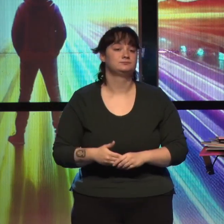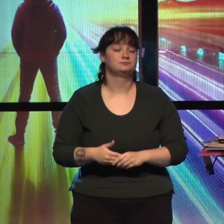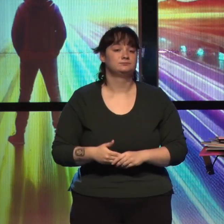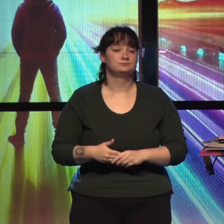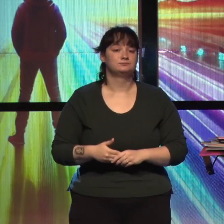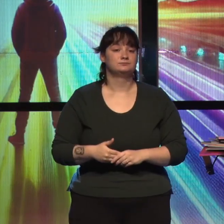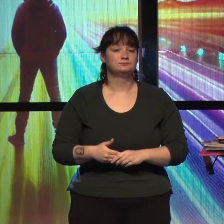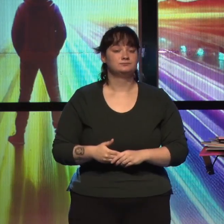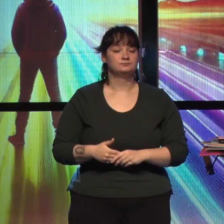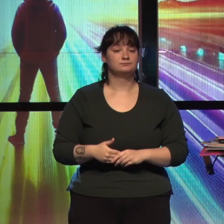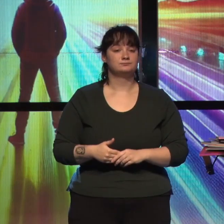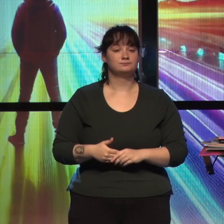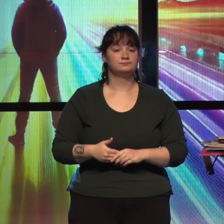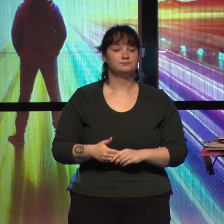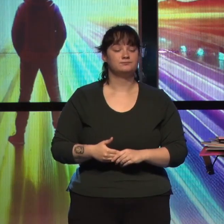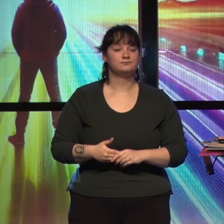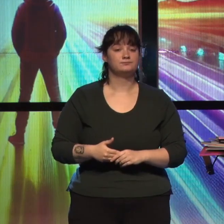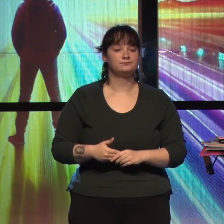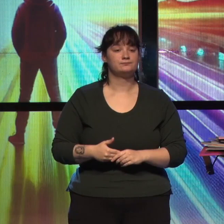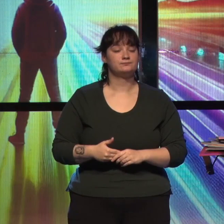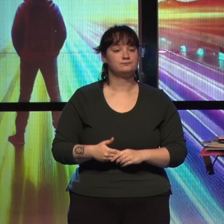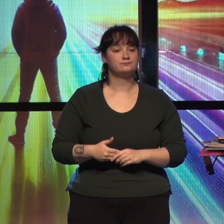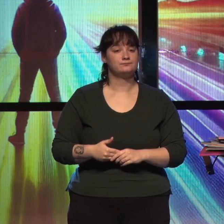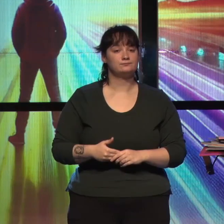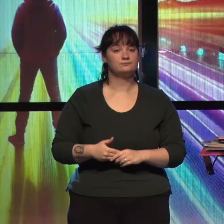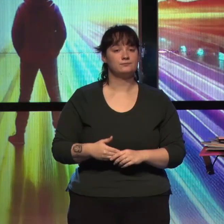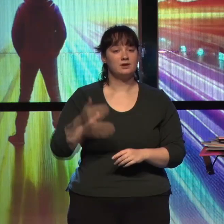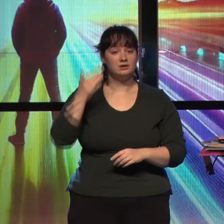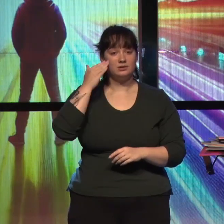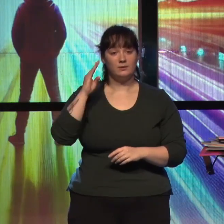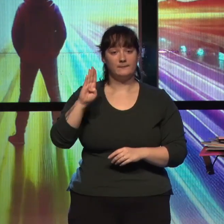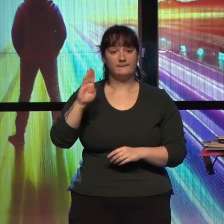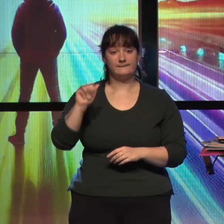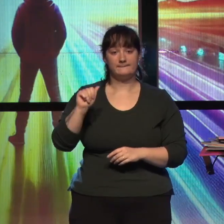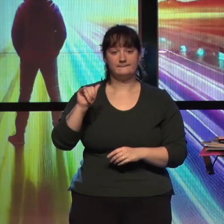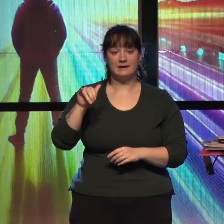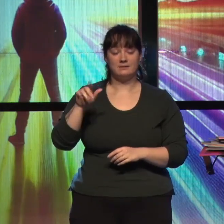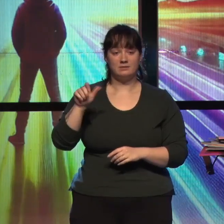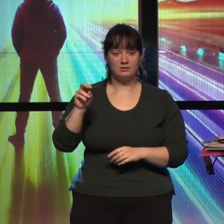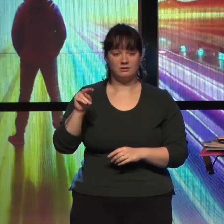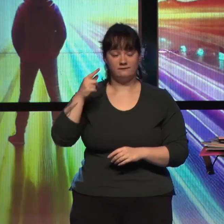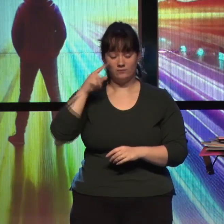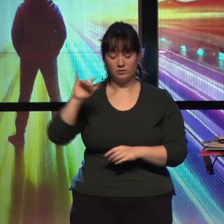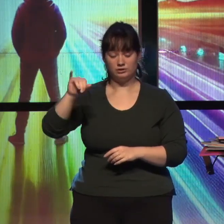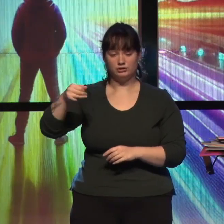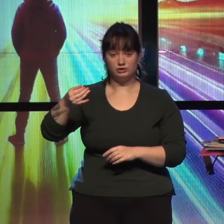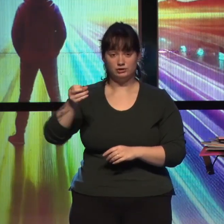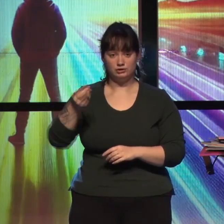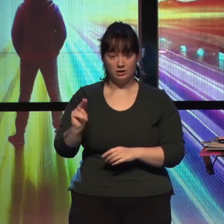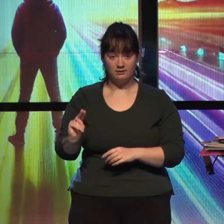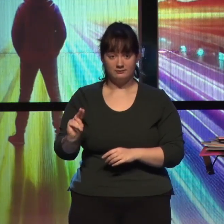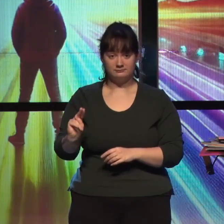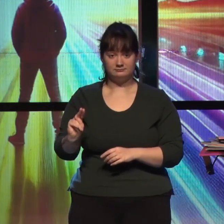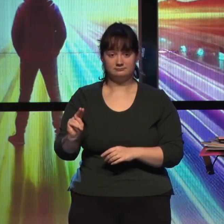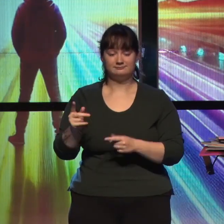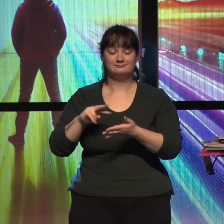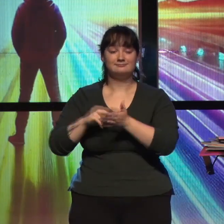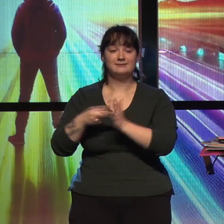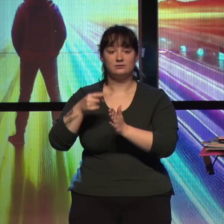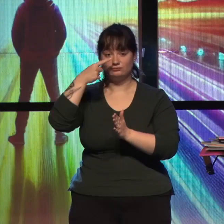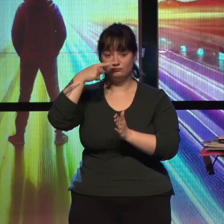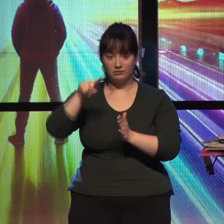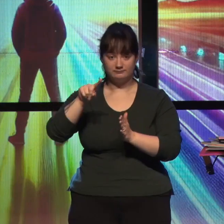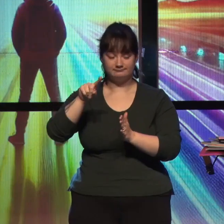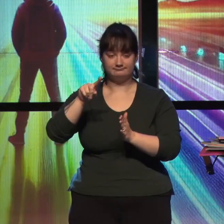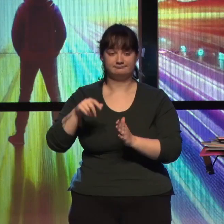is a clear reference to Rome. So we just have to know Babylon for John was Rome. And Babylon falls. Babylon